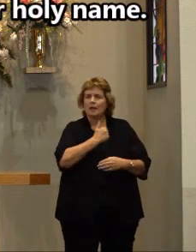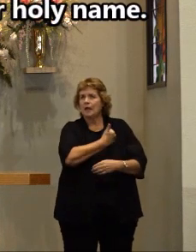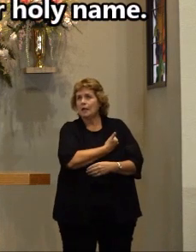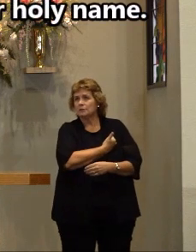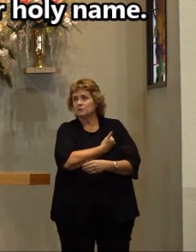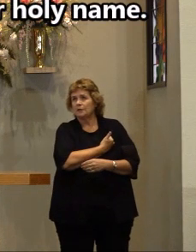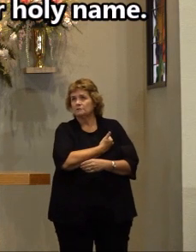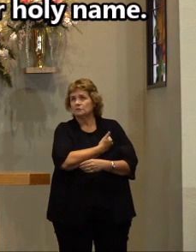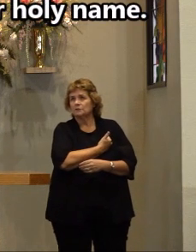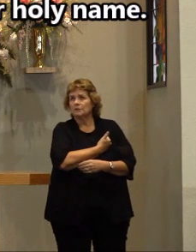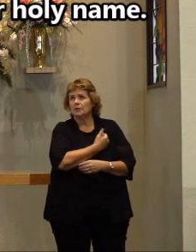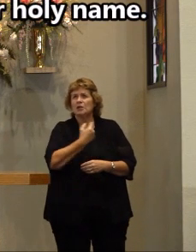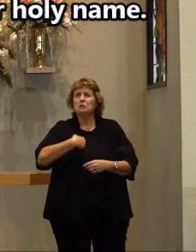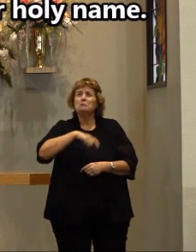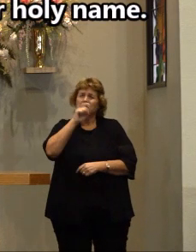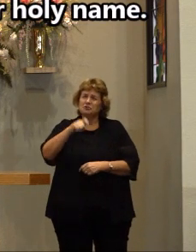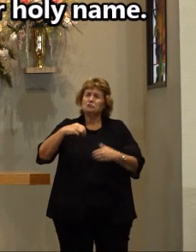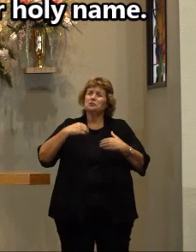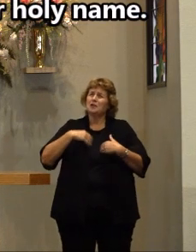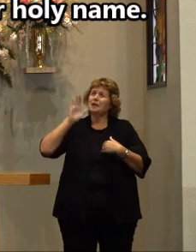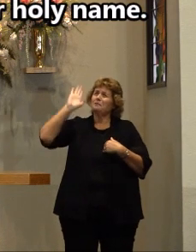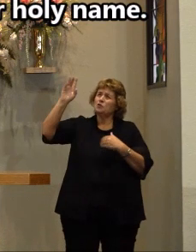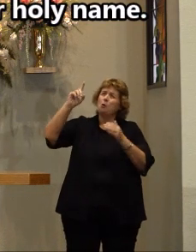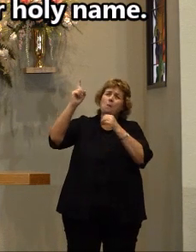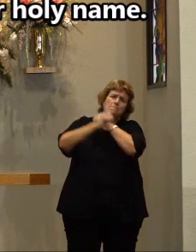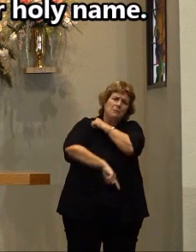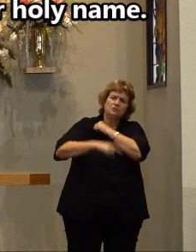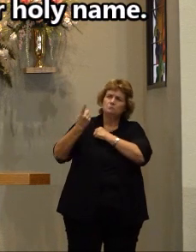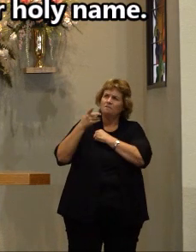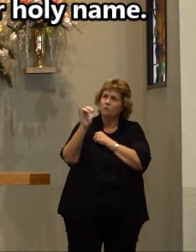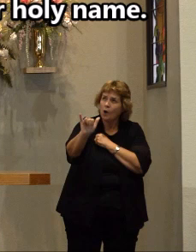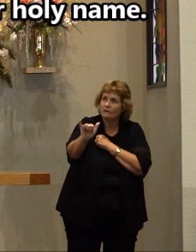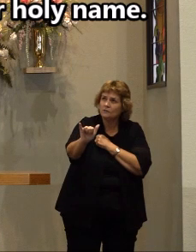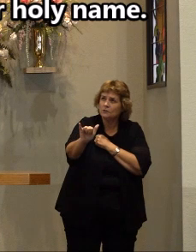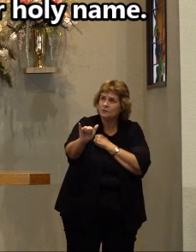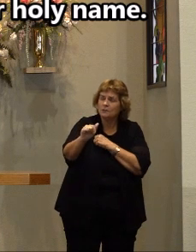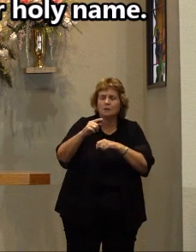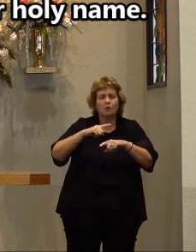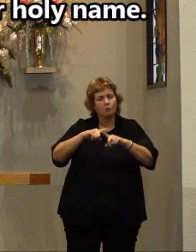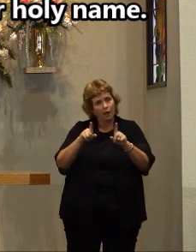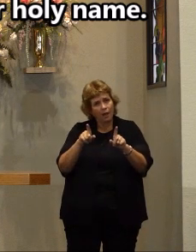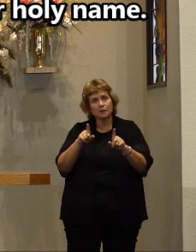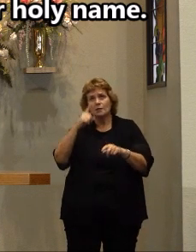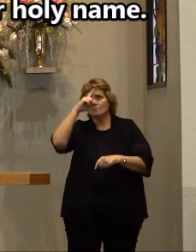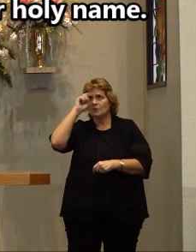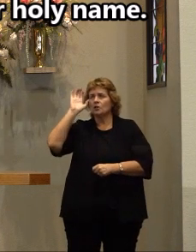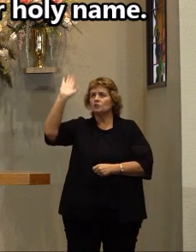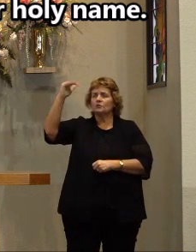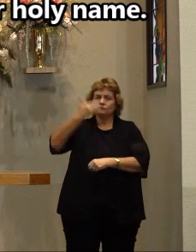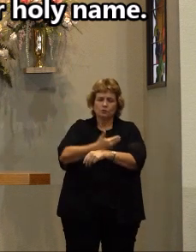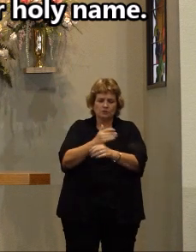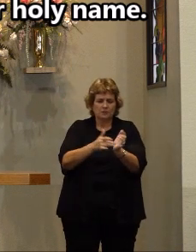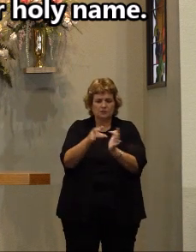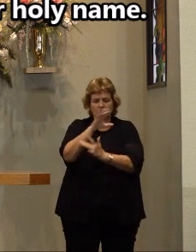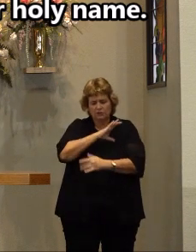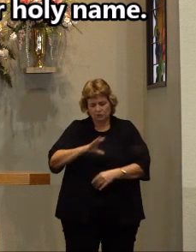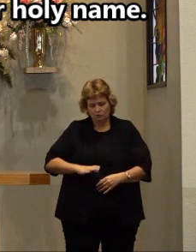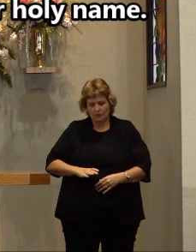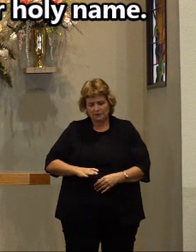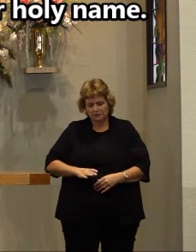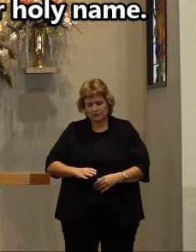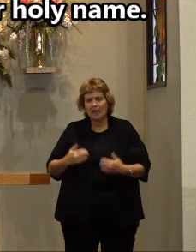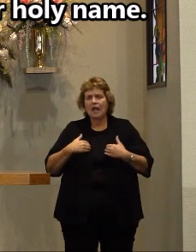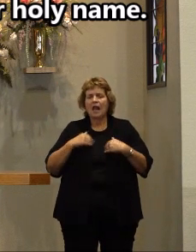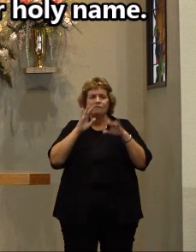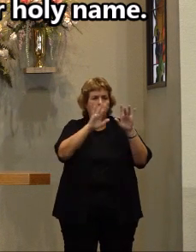justly deserve your present and eternal punishment. For the sake of your Son, Jesus Christ, have